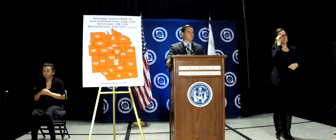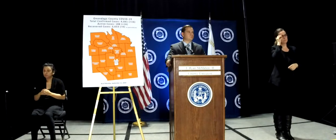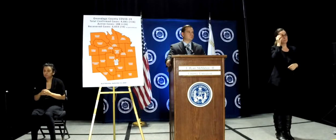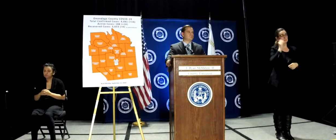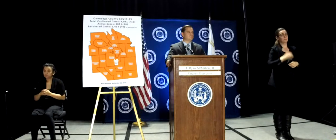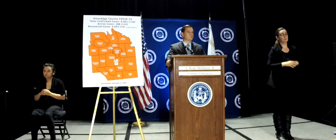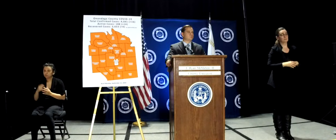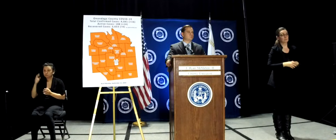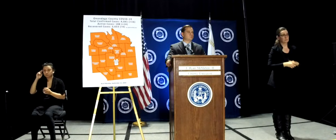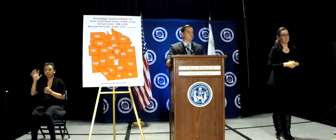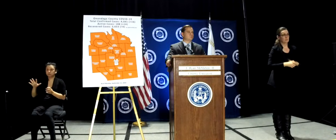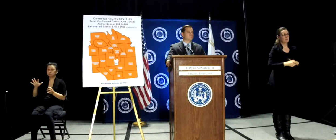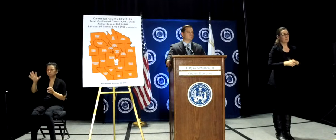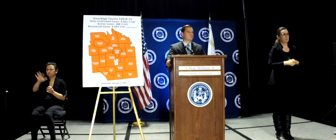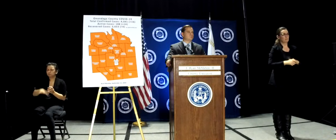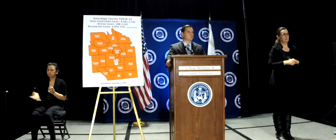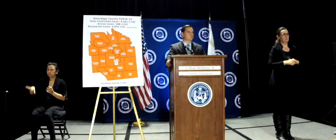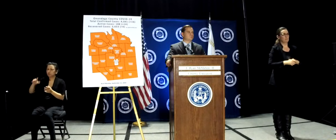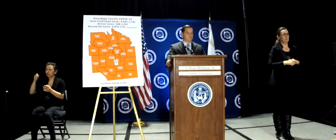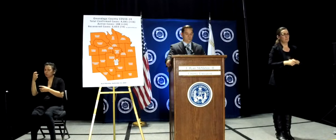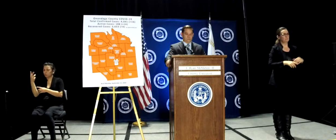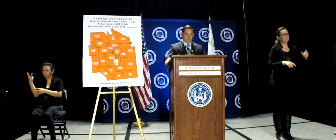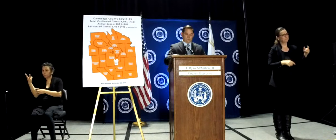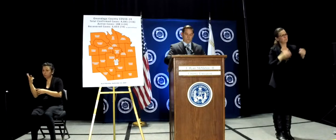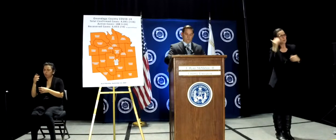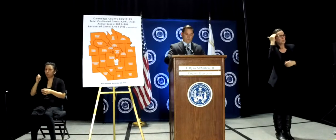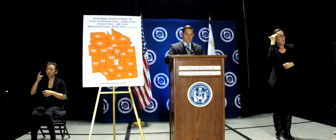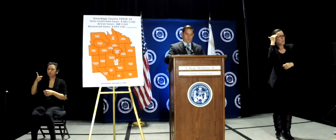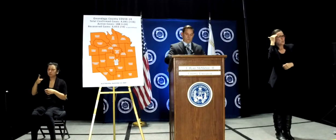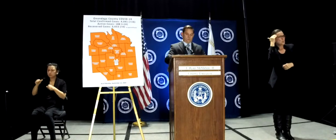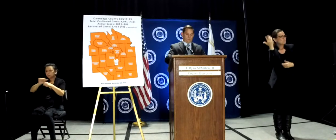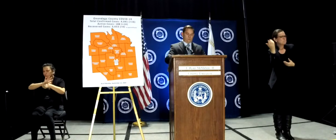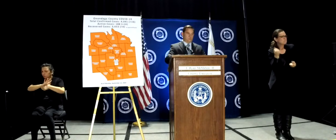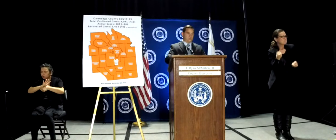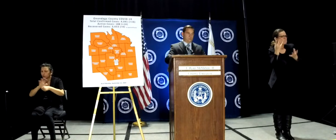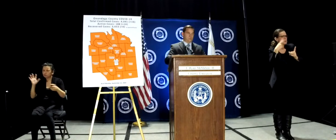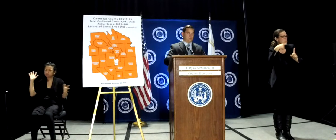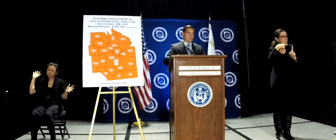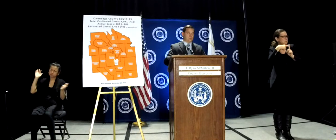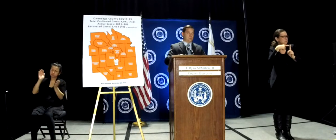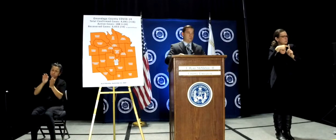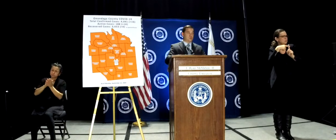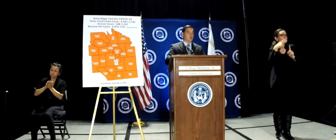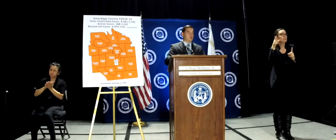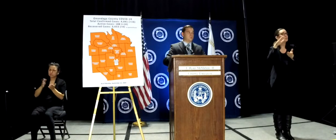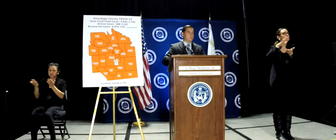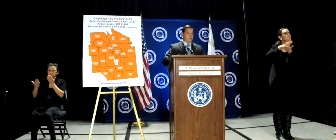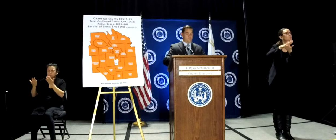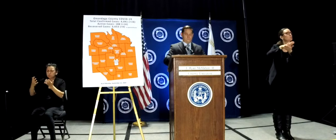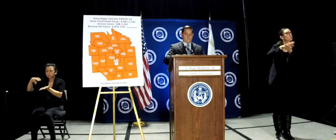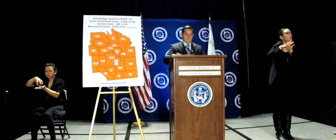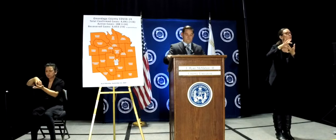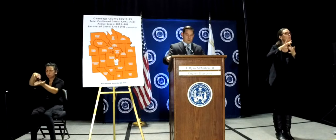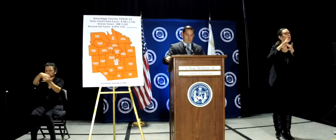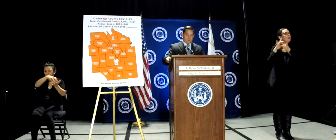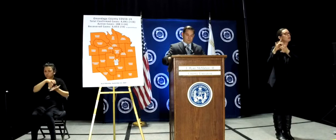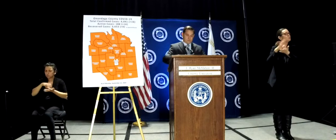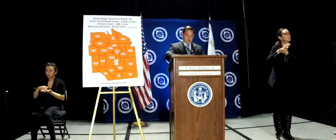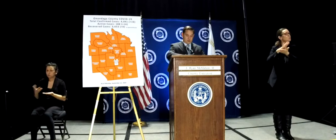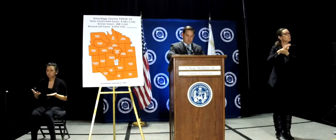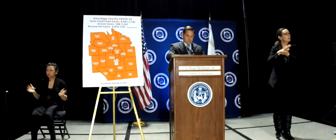How many positive cases we've had now in the local schools? Schools? Altogether, yeah.